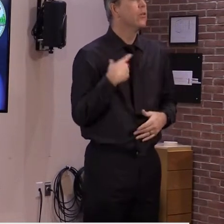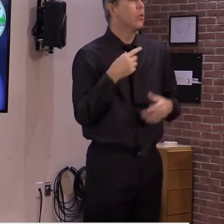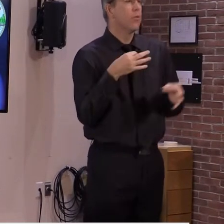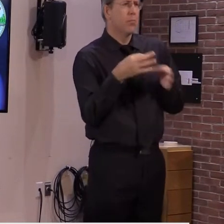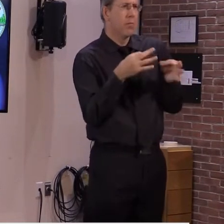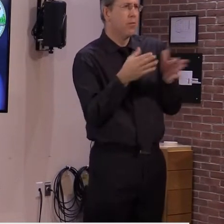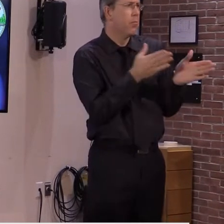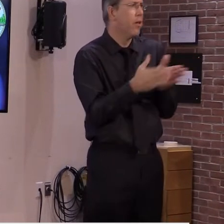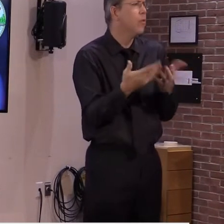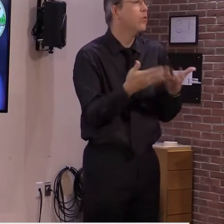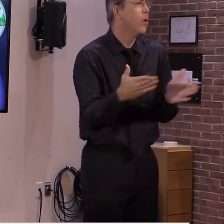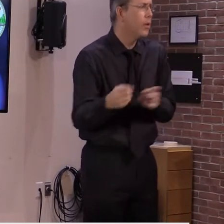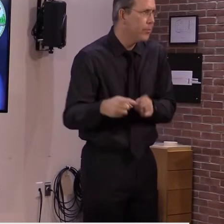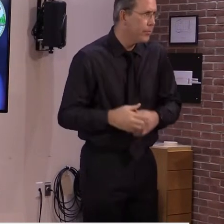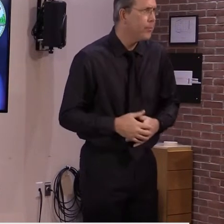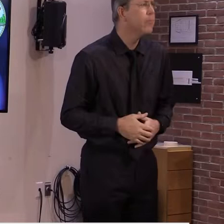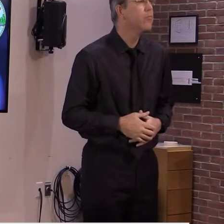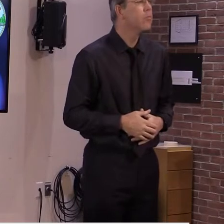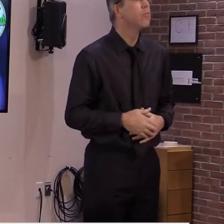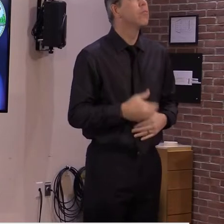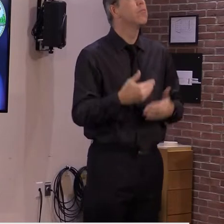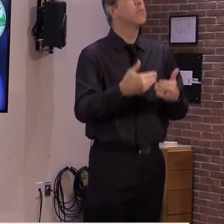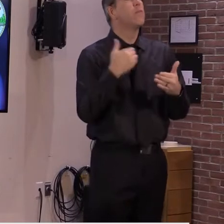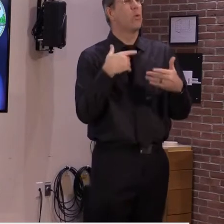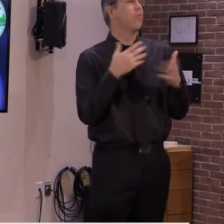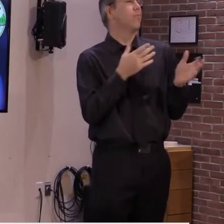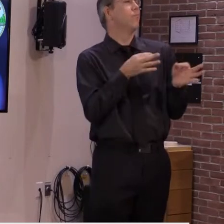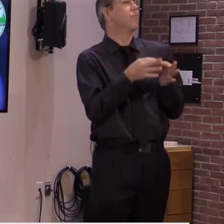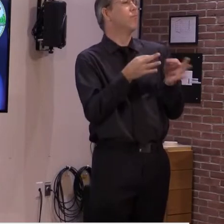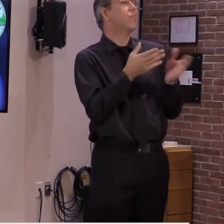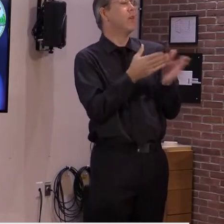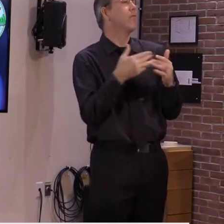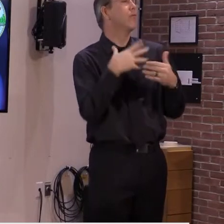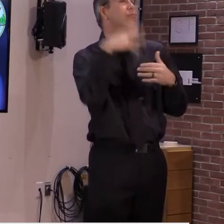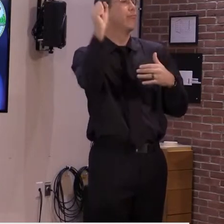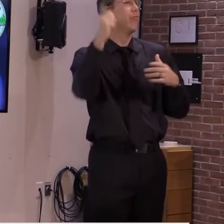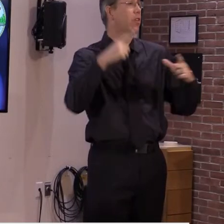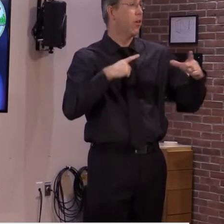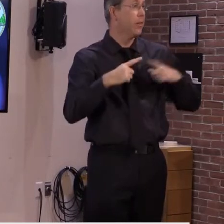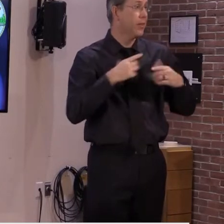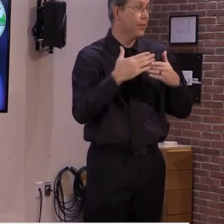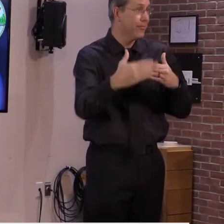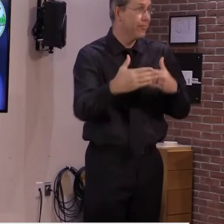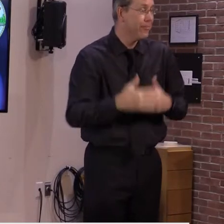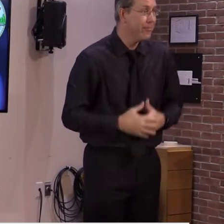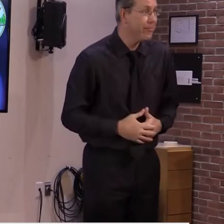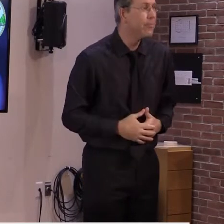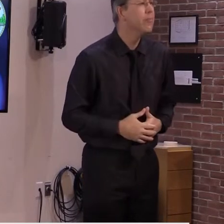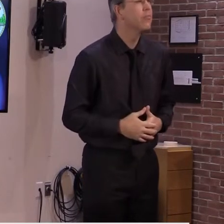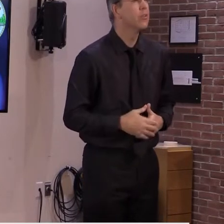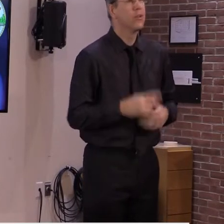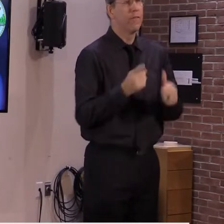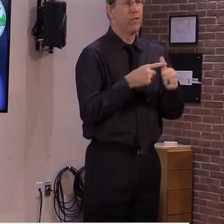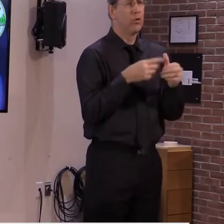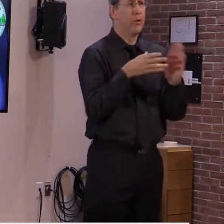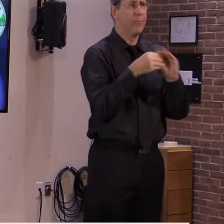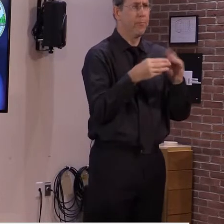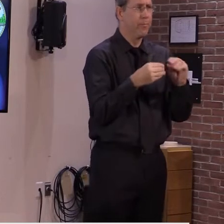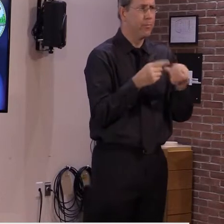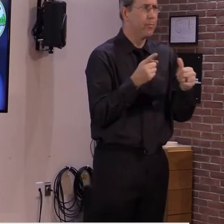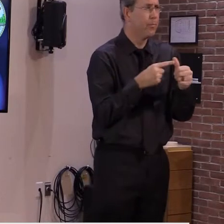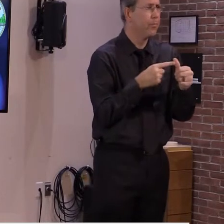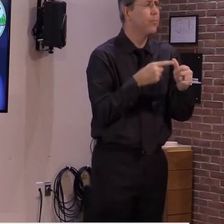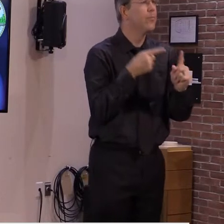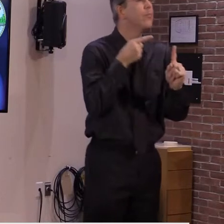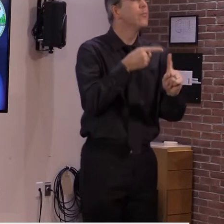many. Before getting into those updates, I want to continue highlighting acts of kindness, service,